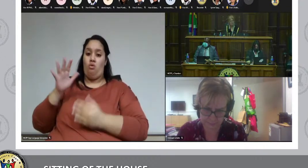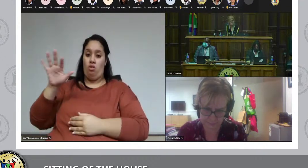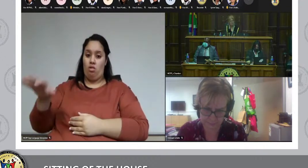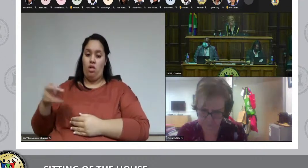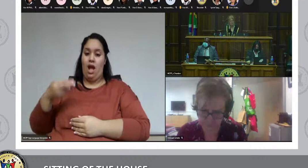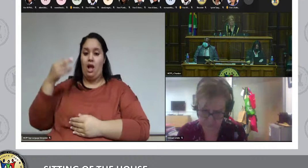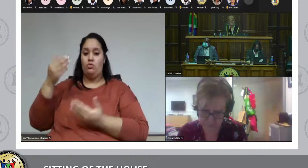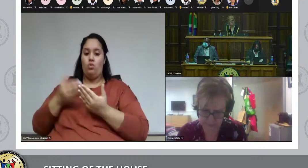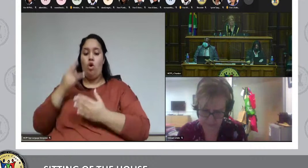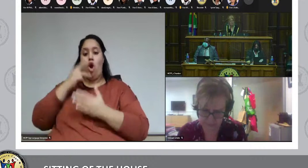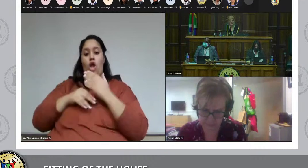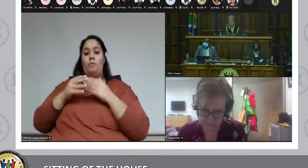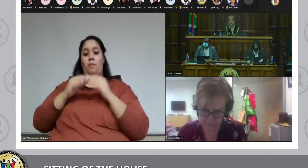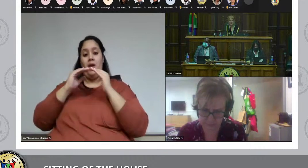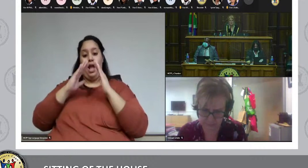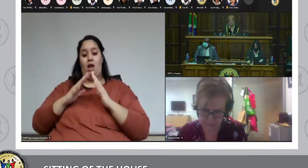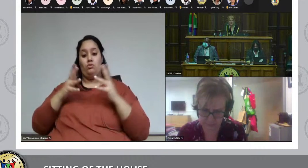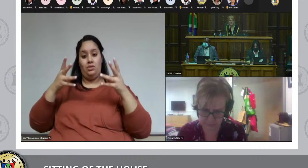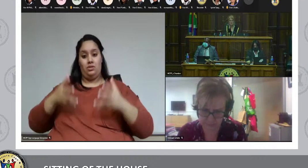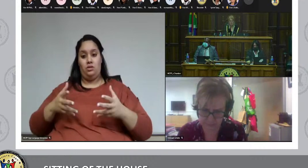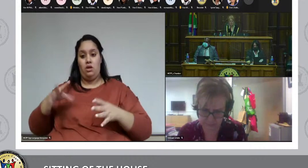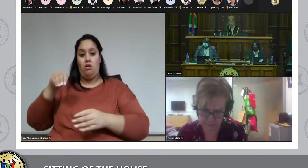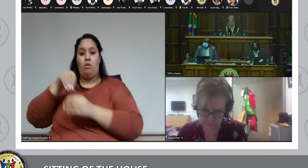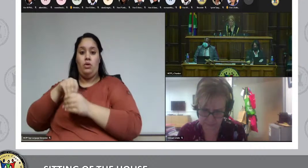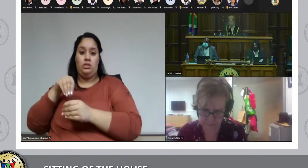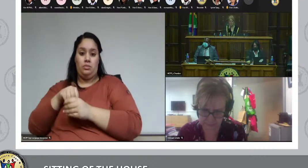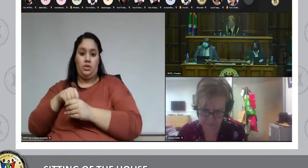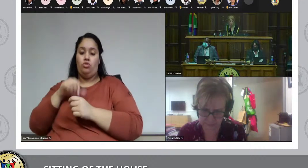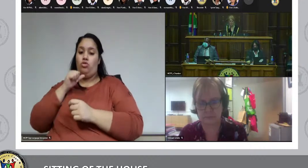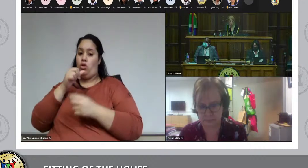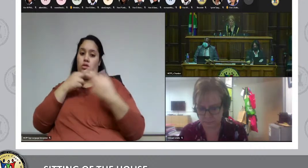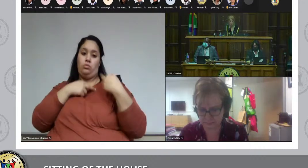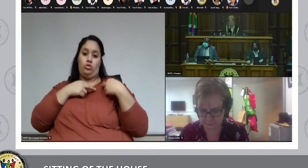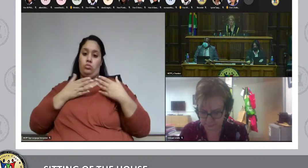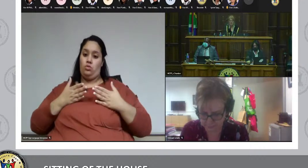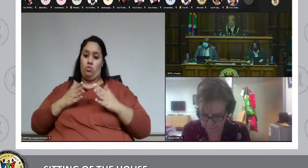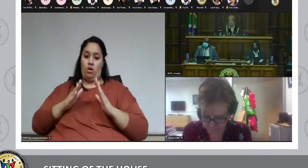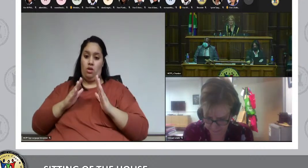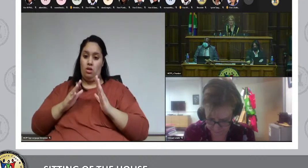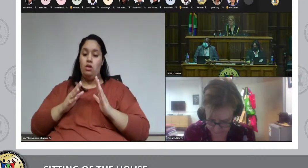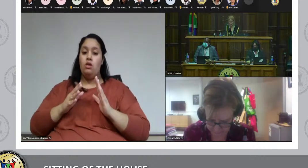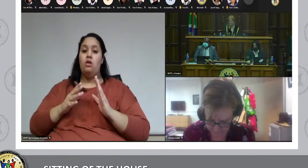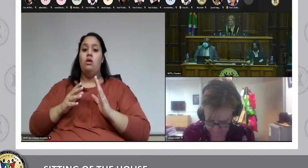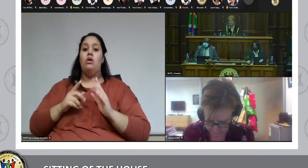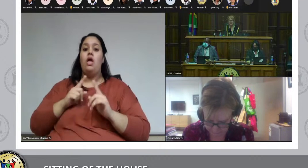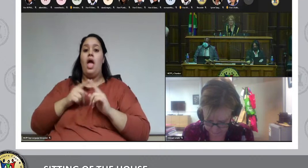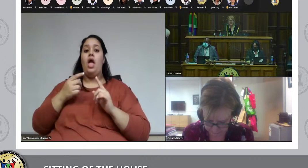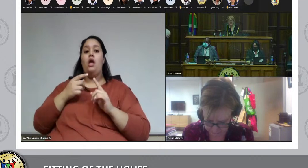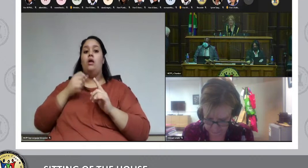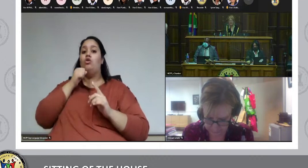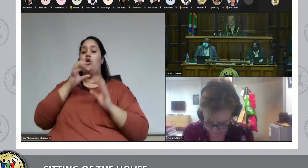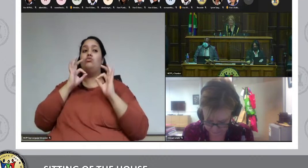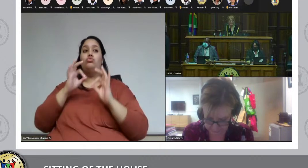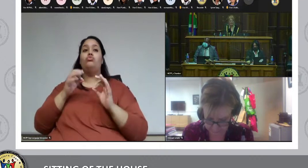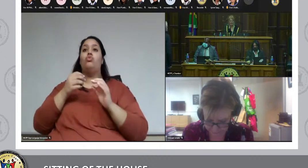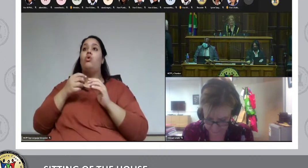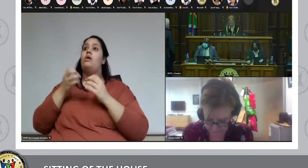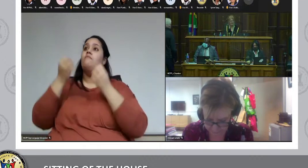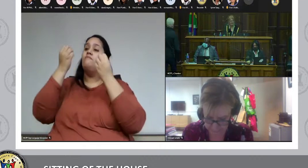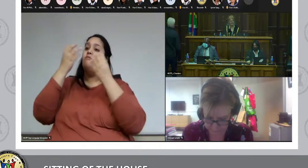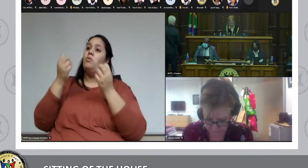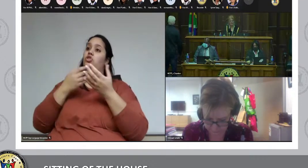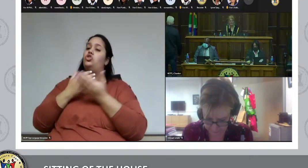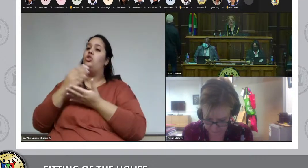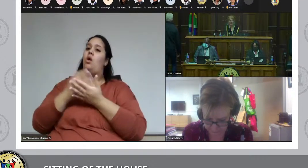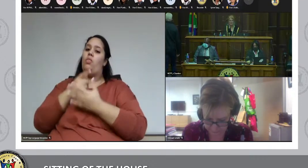honourable member of this House participated irresponsibly, according to me, and misled the public on the need for a school